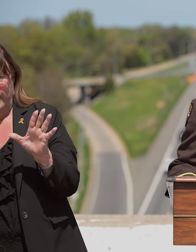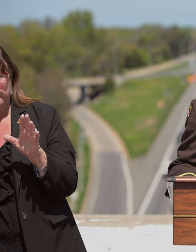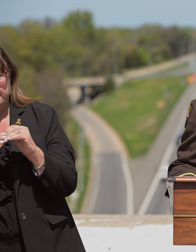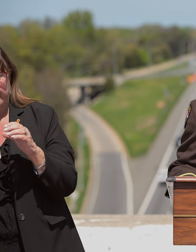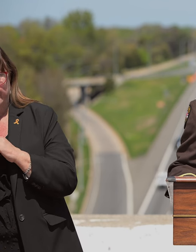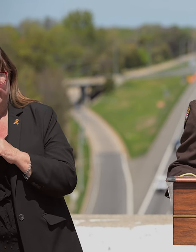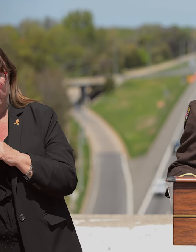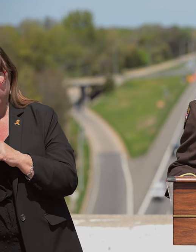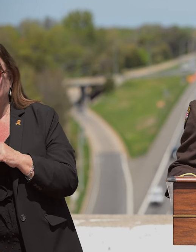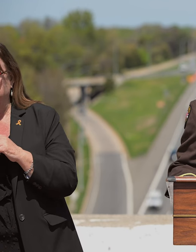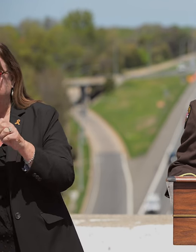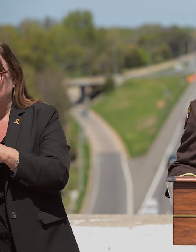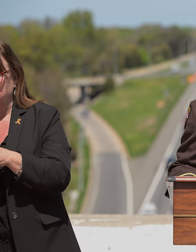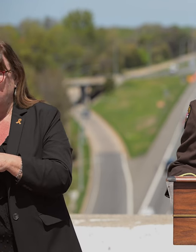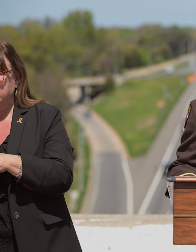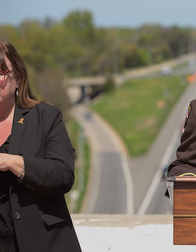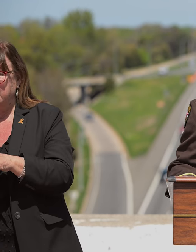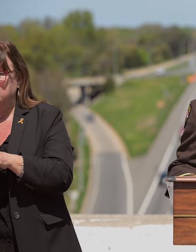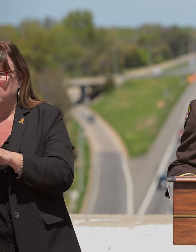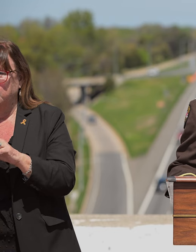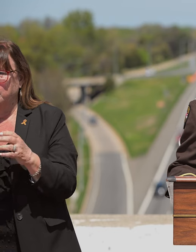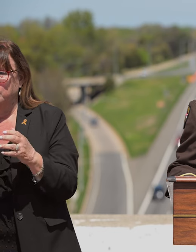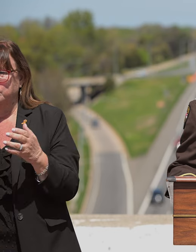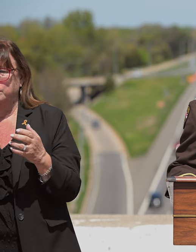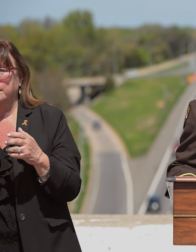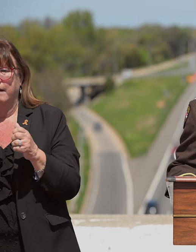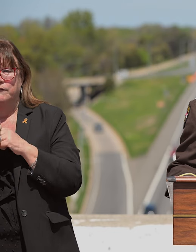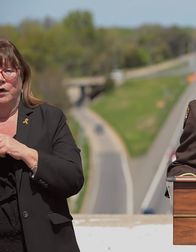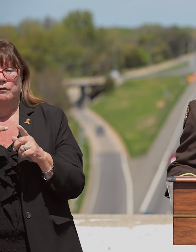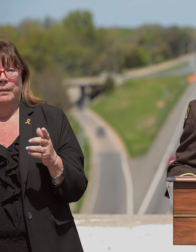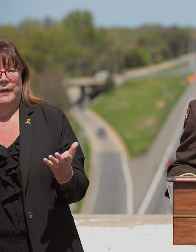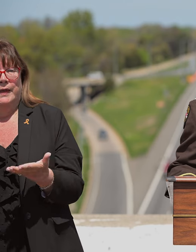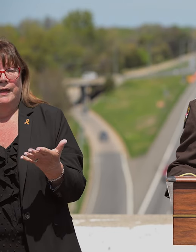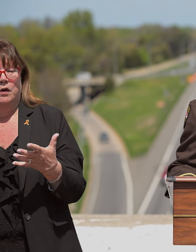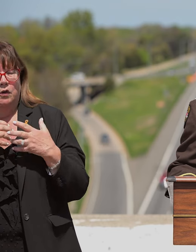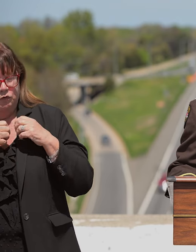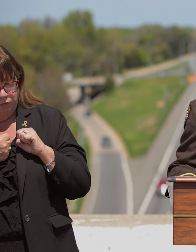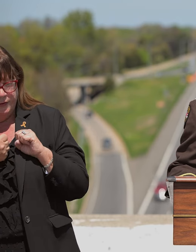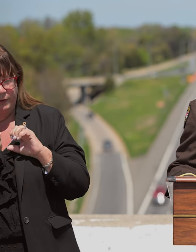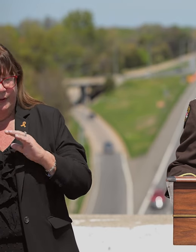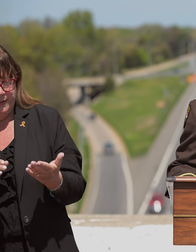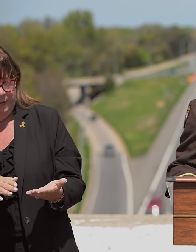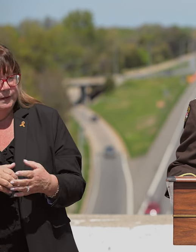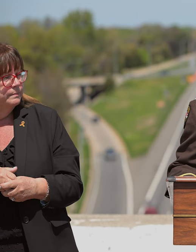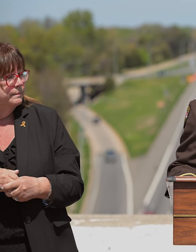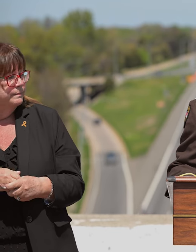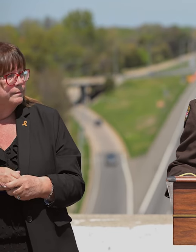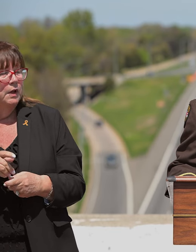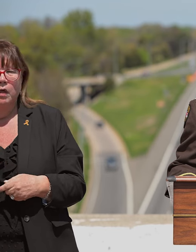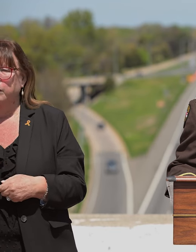year, six dedicated workers, not far from here, tragically lost their lives.